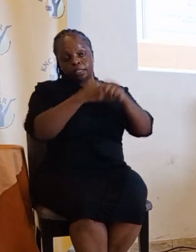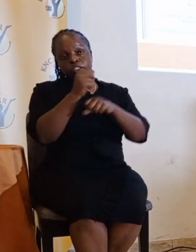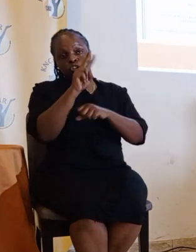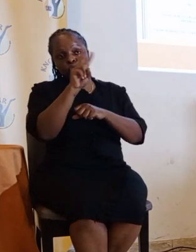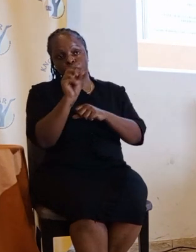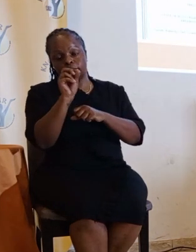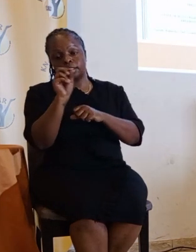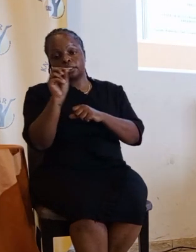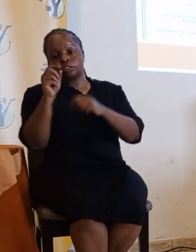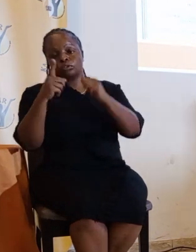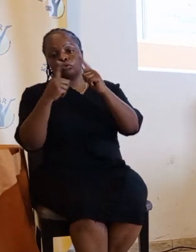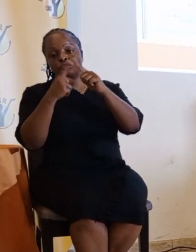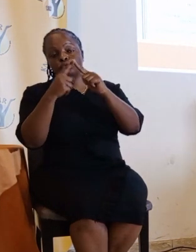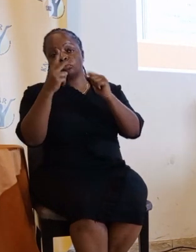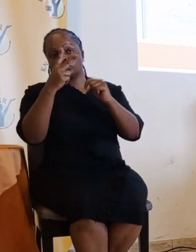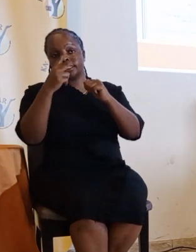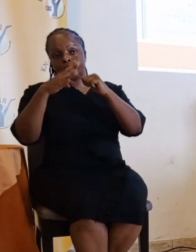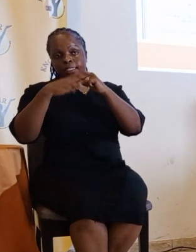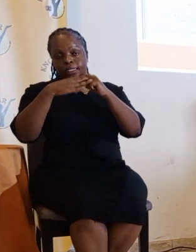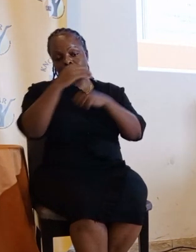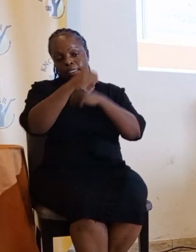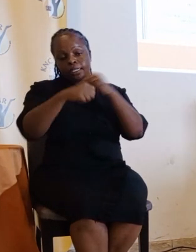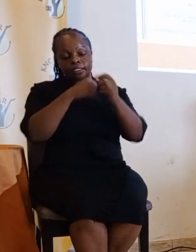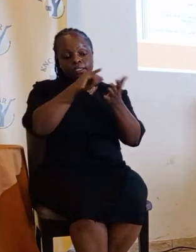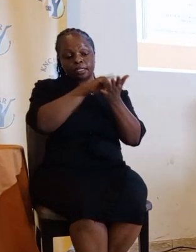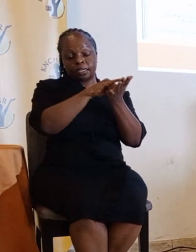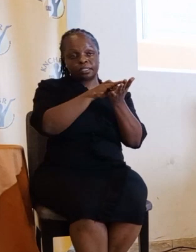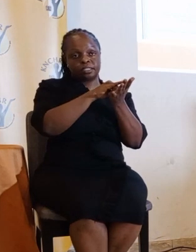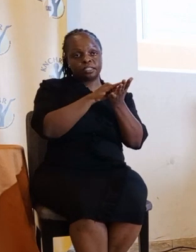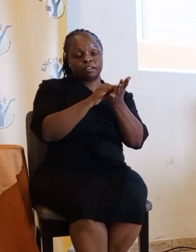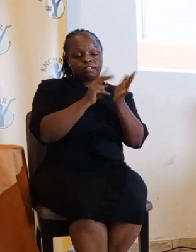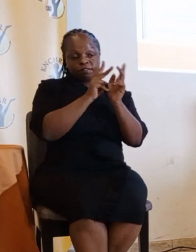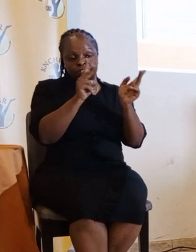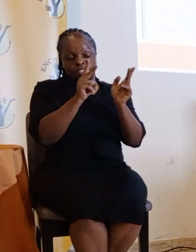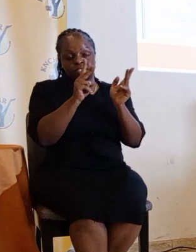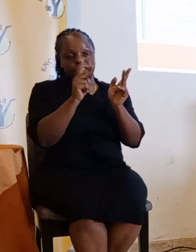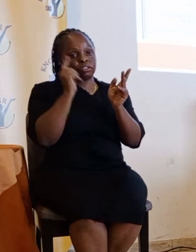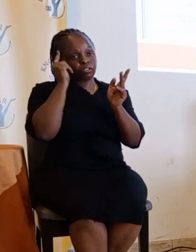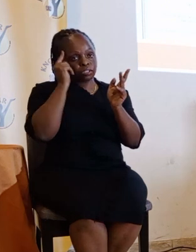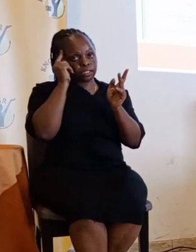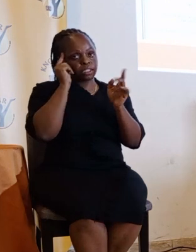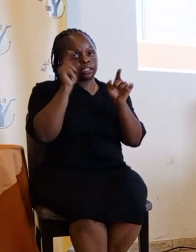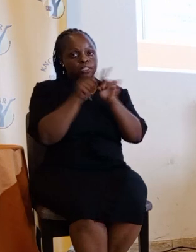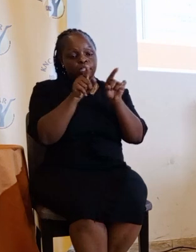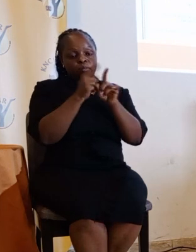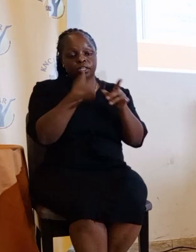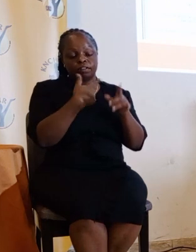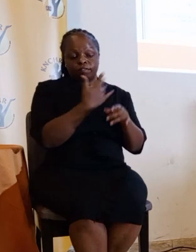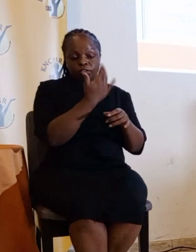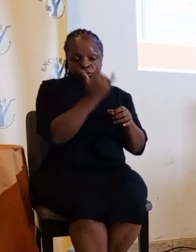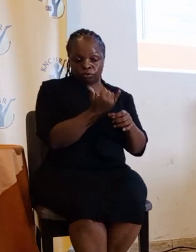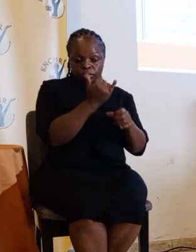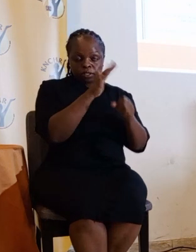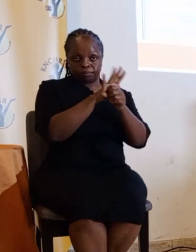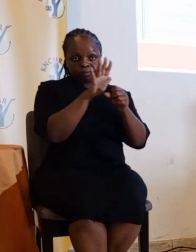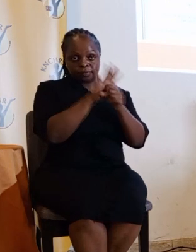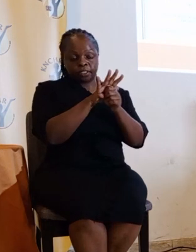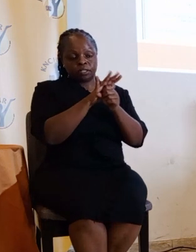20 to 29 years. This is very concerning as we have a youth bulge and